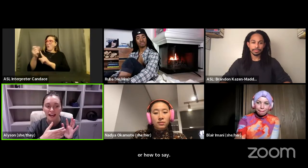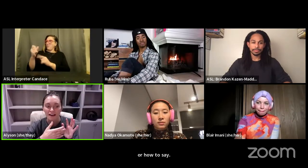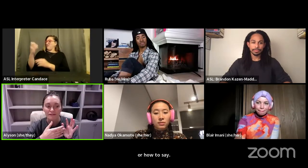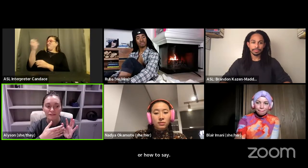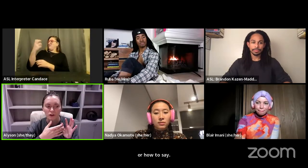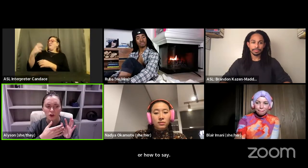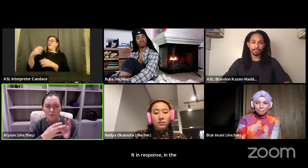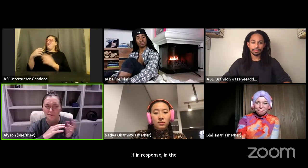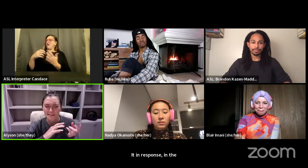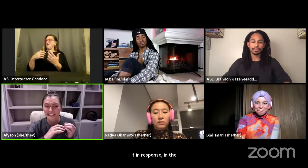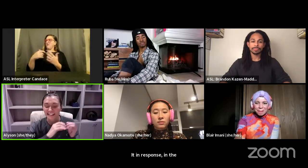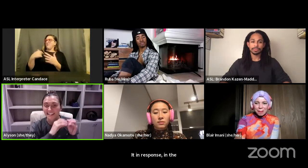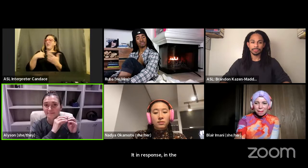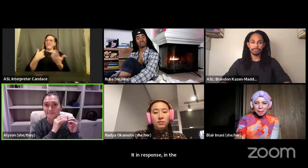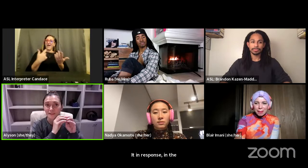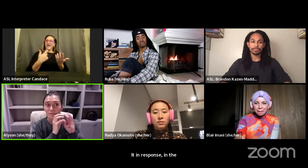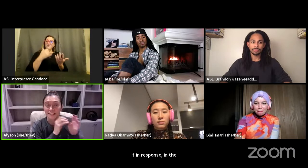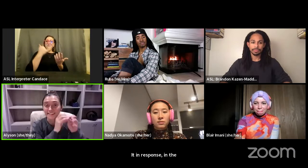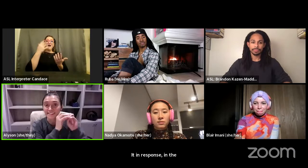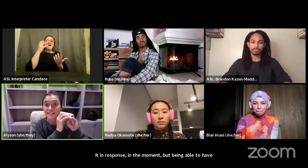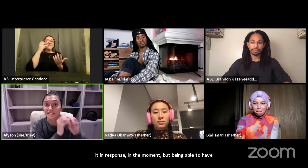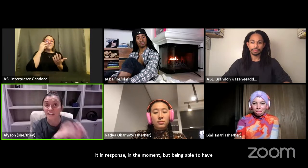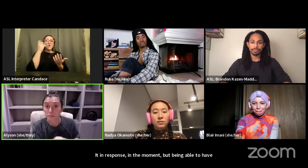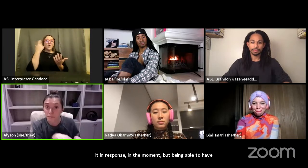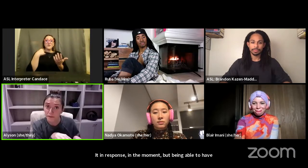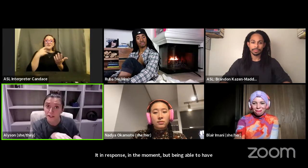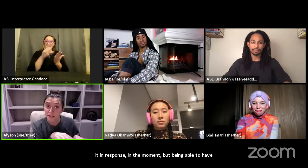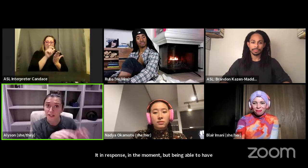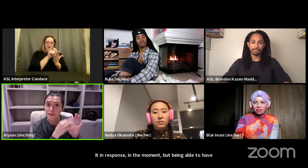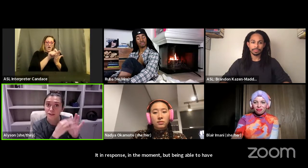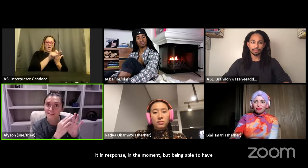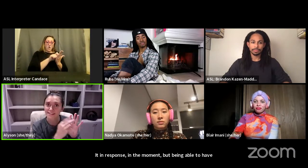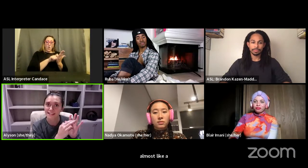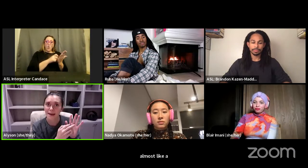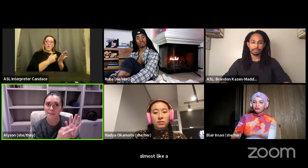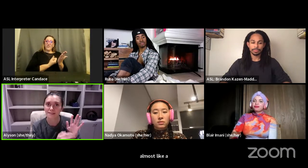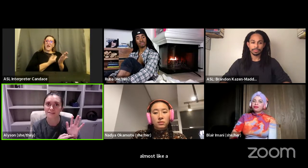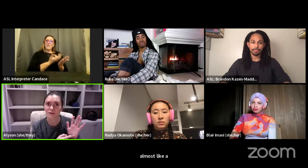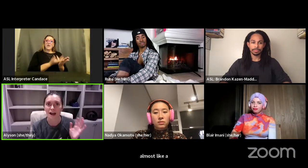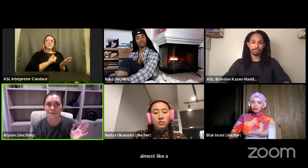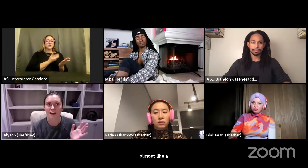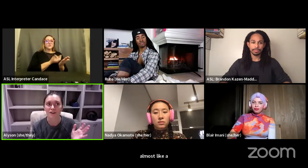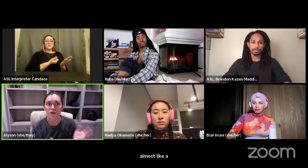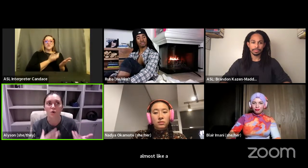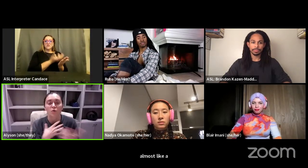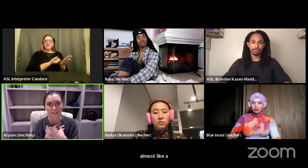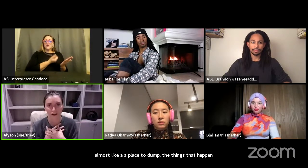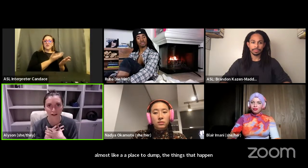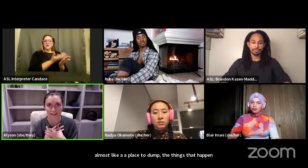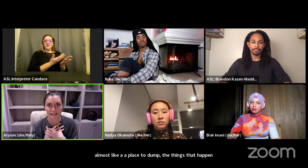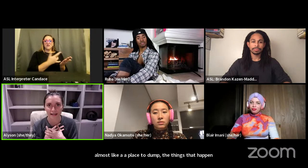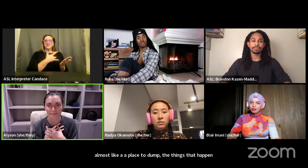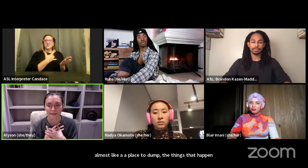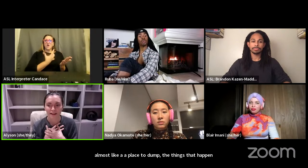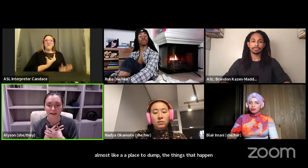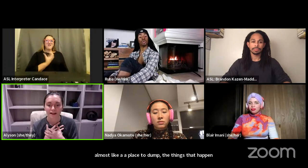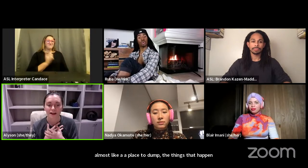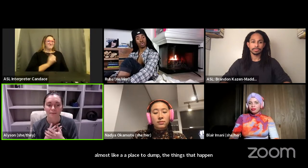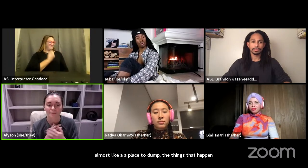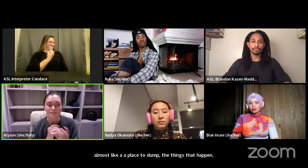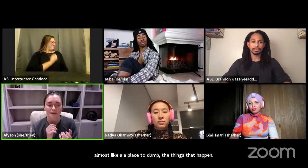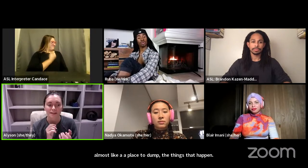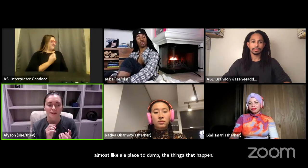to have almost like a place to dump the things that happen so I'm not holding on to them.